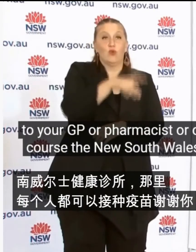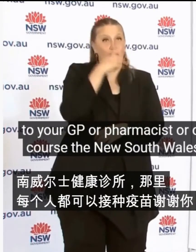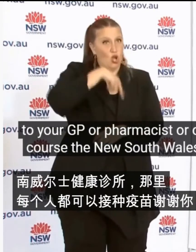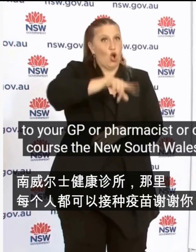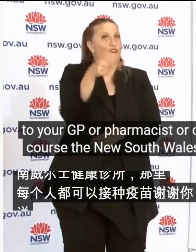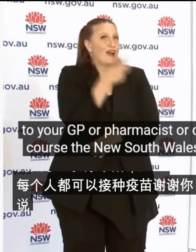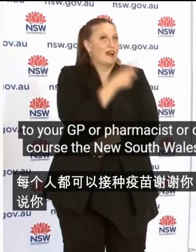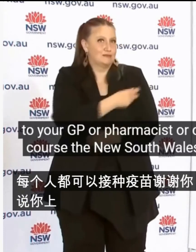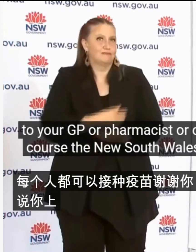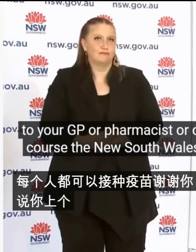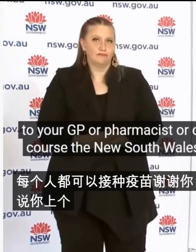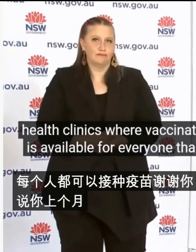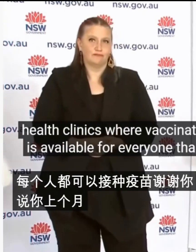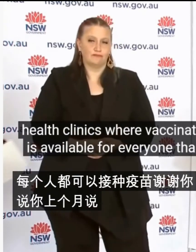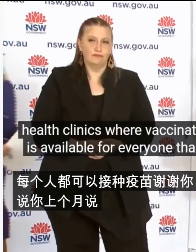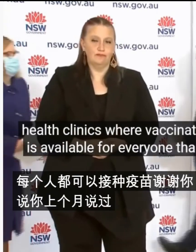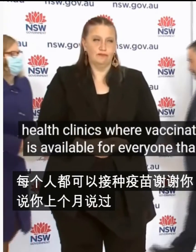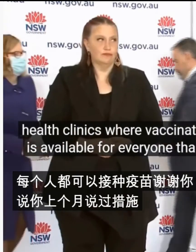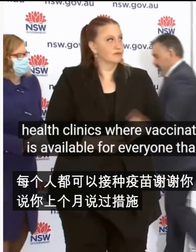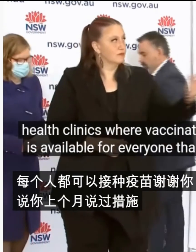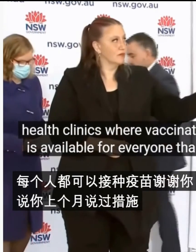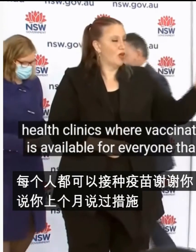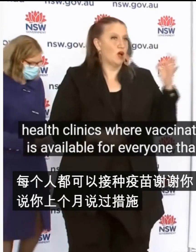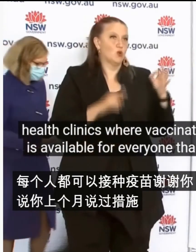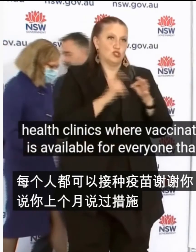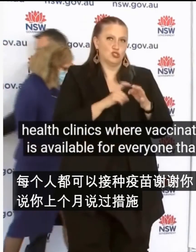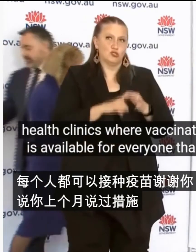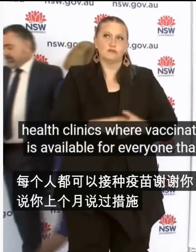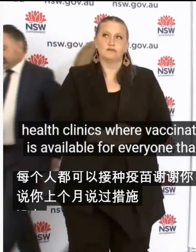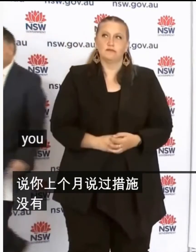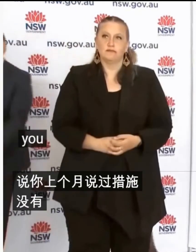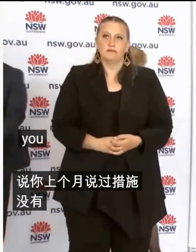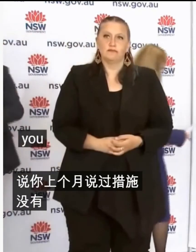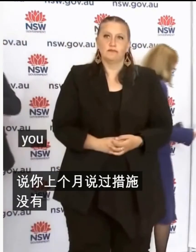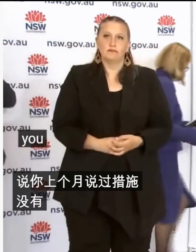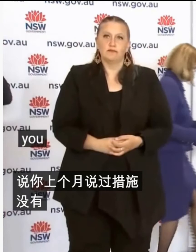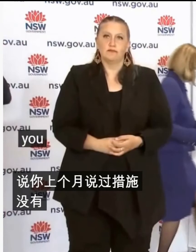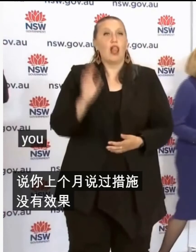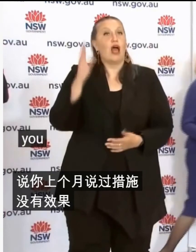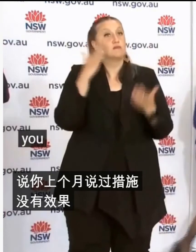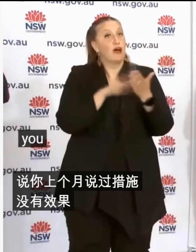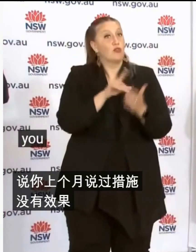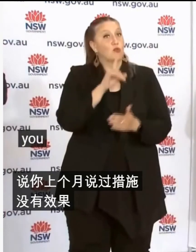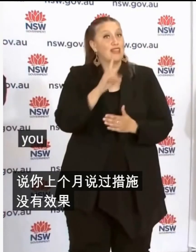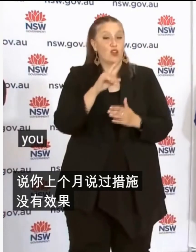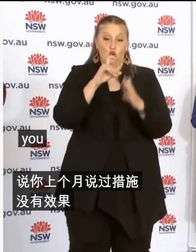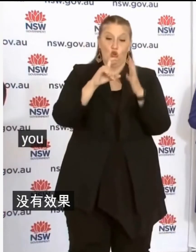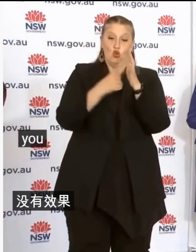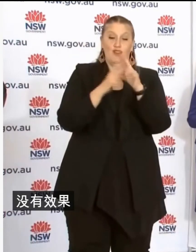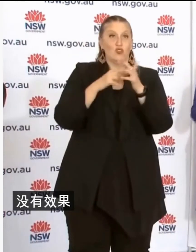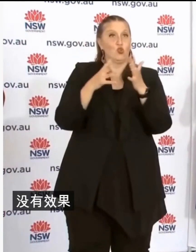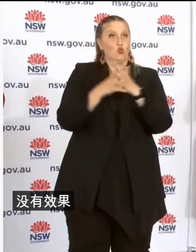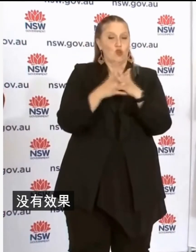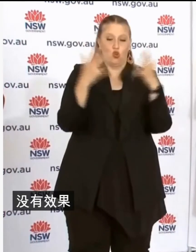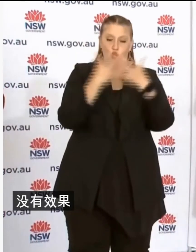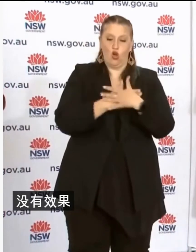Thank you. Premier, you said last month that measures like curfews have no effect on Delta. What